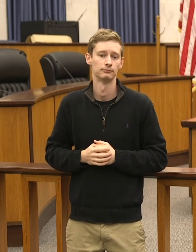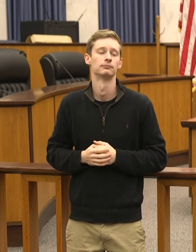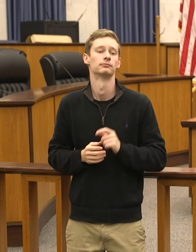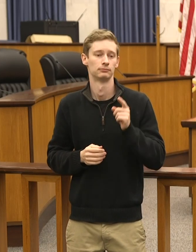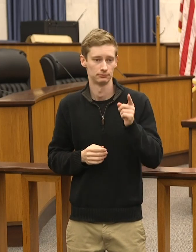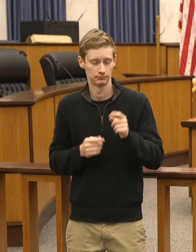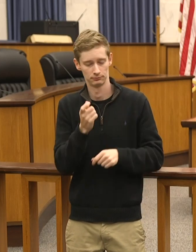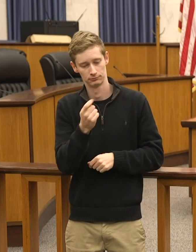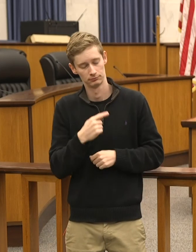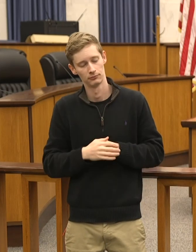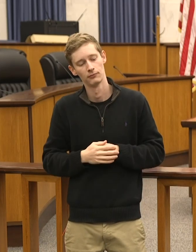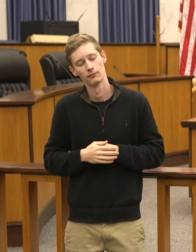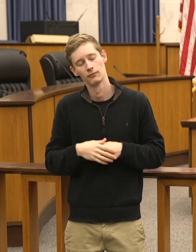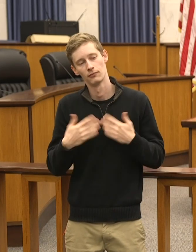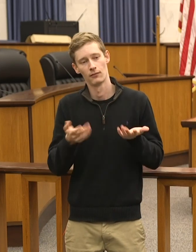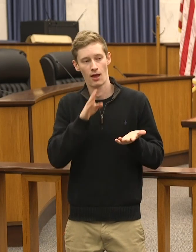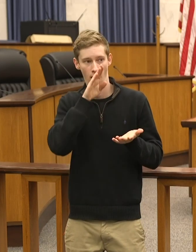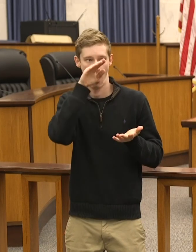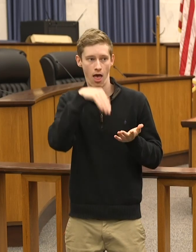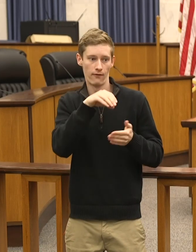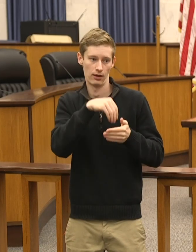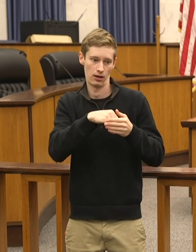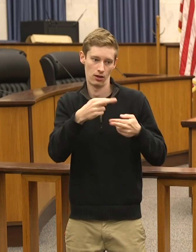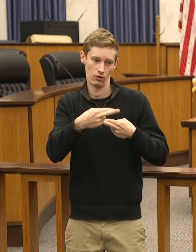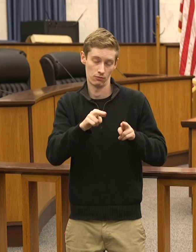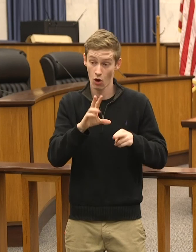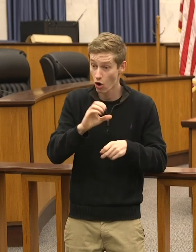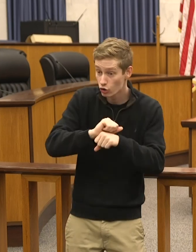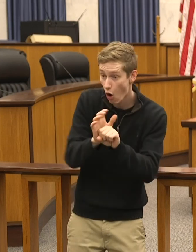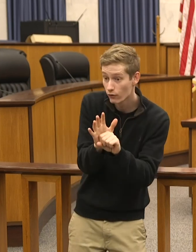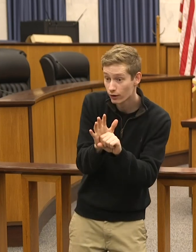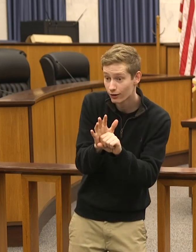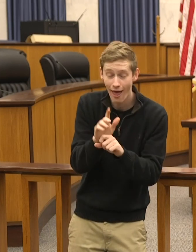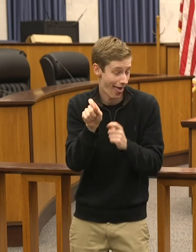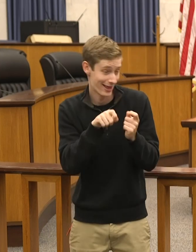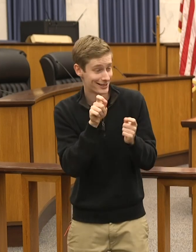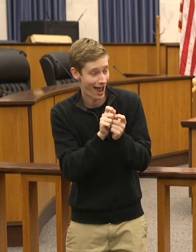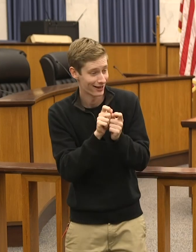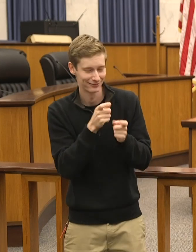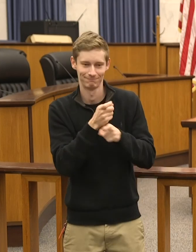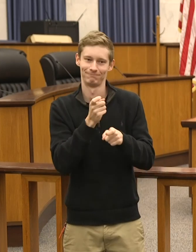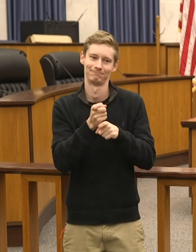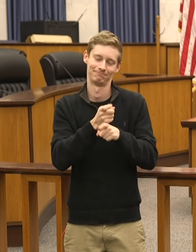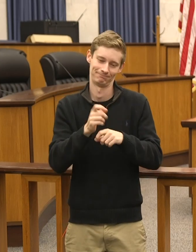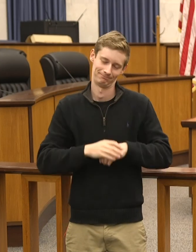Not to jump right into it, but the elephant in the room. COVID-19? Exactly. Let's go.